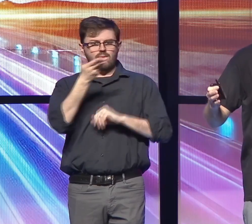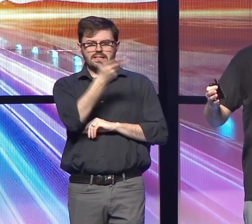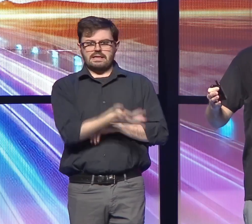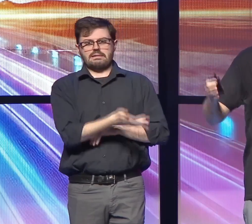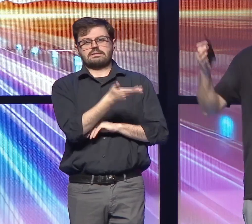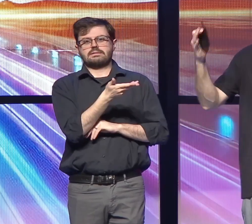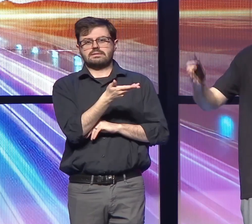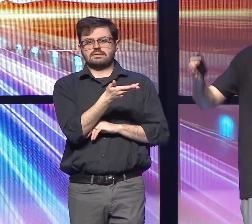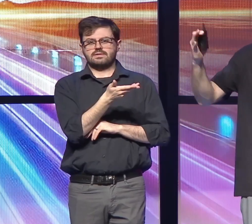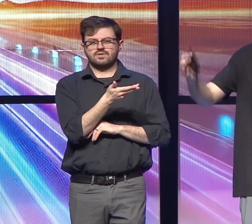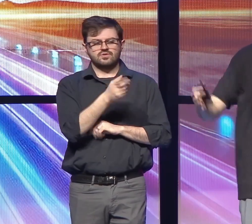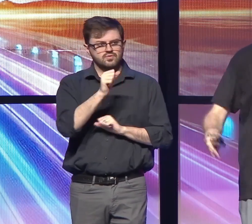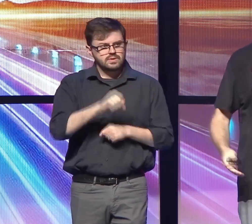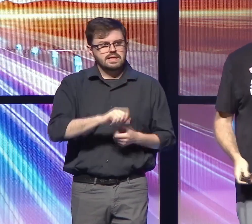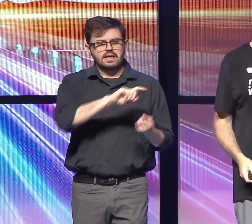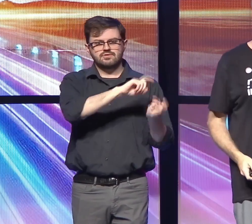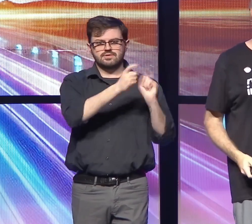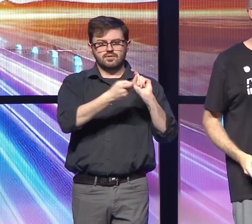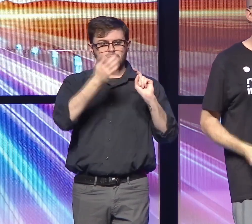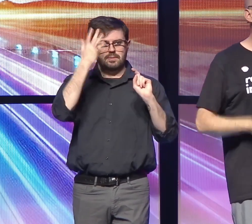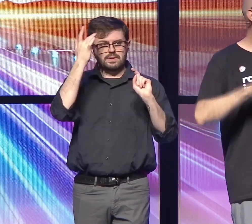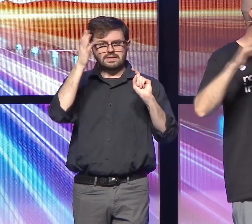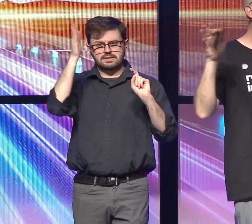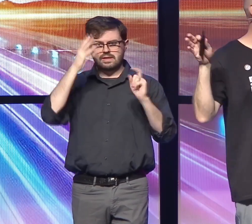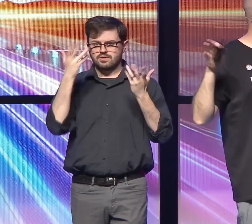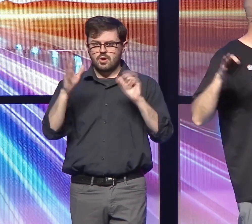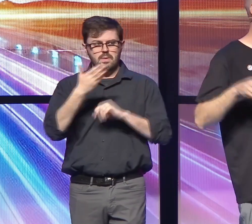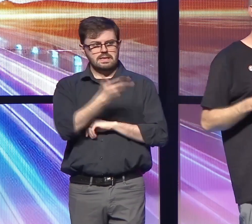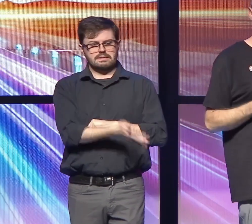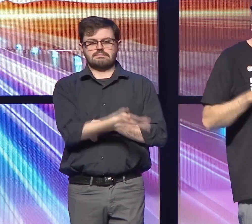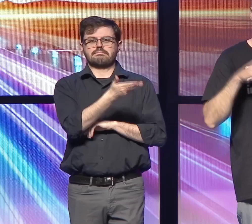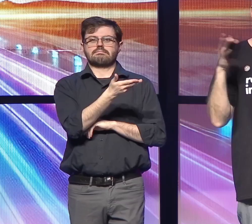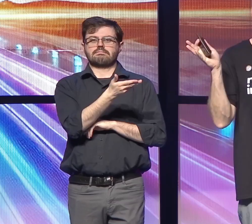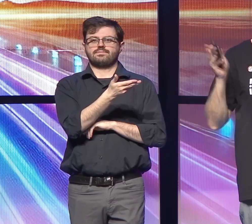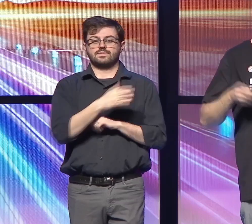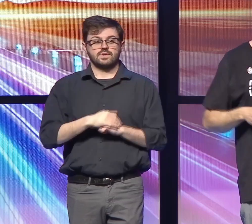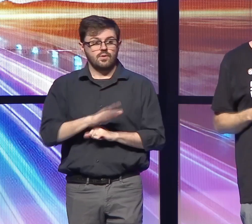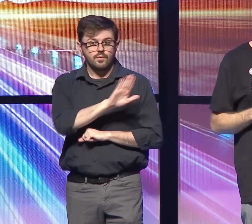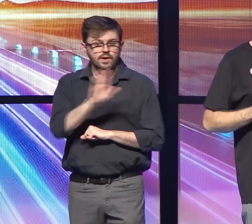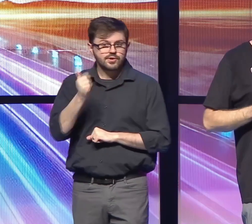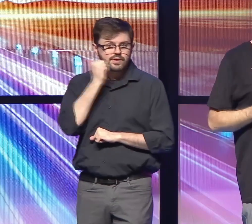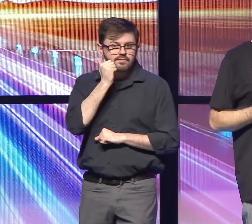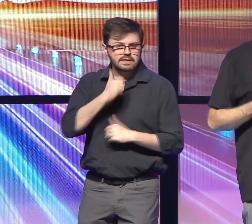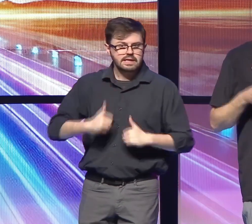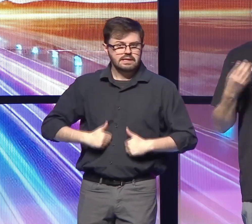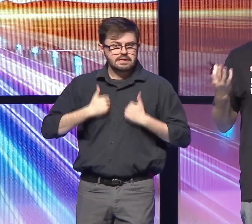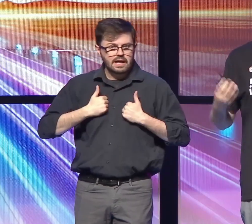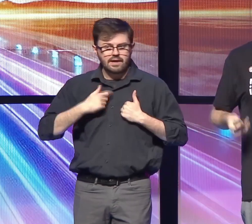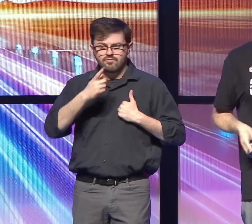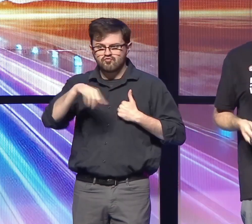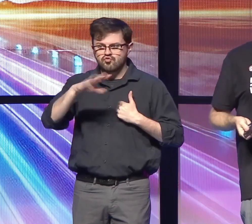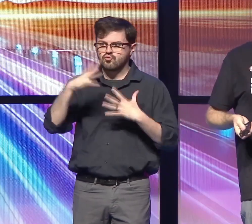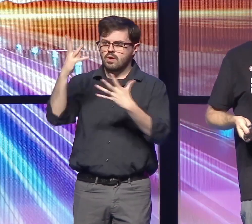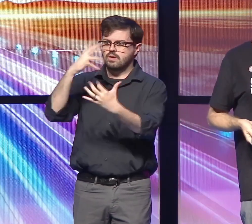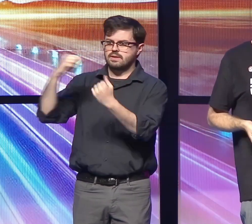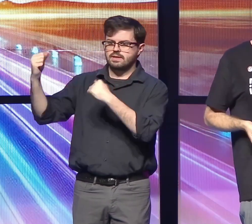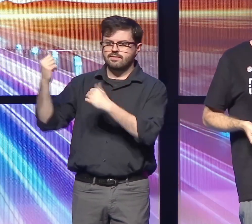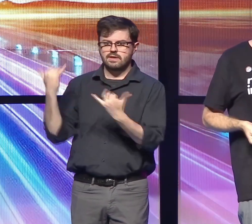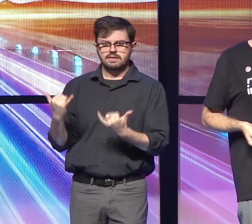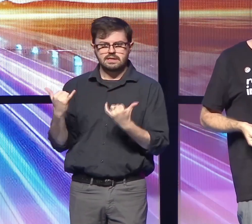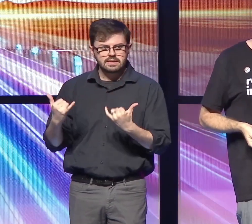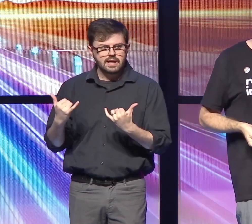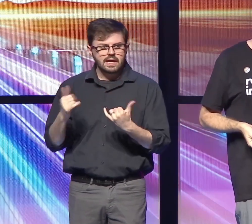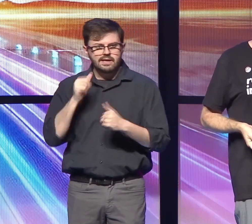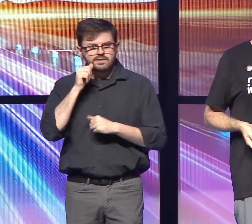of heaven because God is present in it. Now, in your everyday normal life, when you leave here and tomorrow you go, what was that